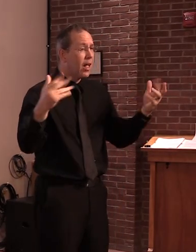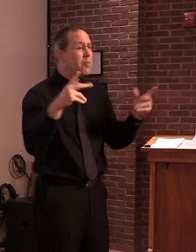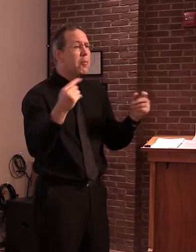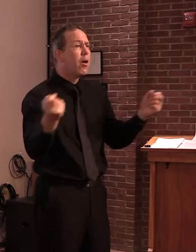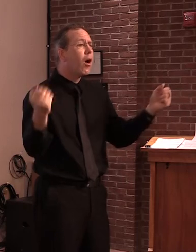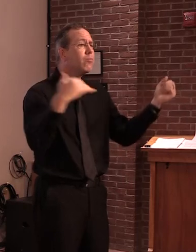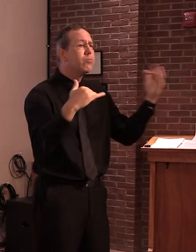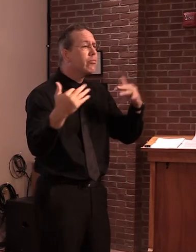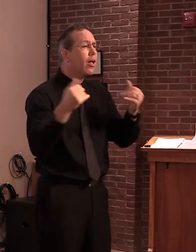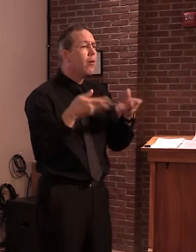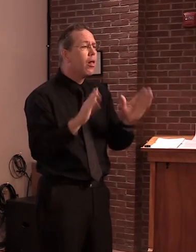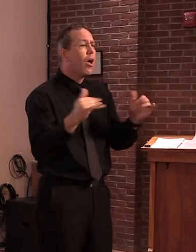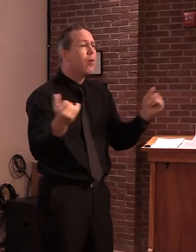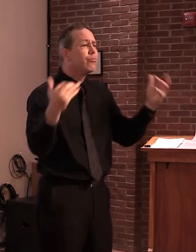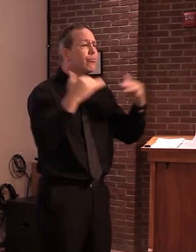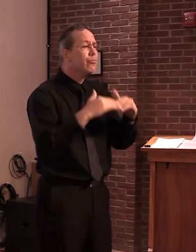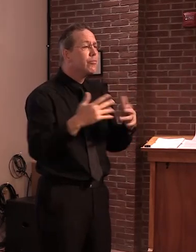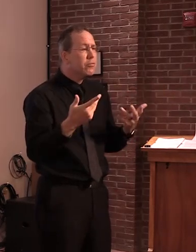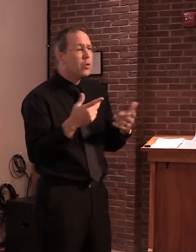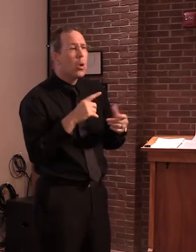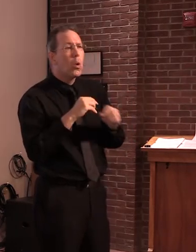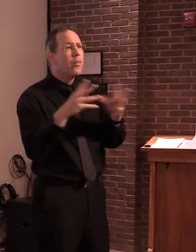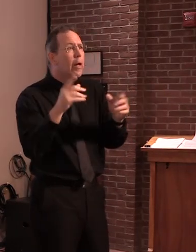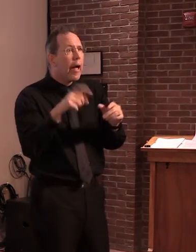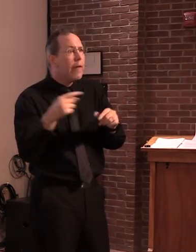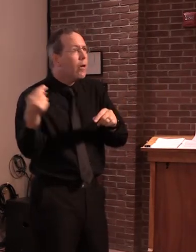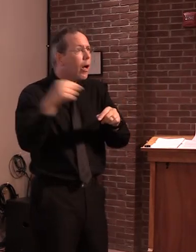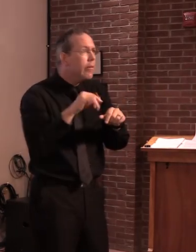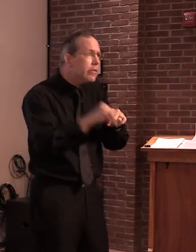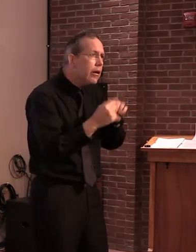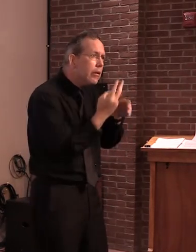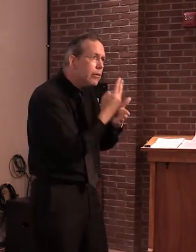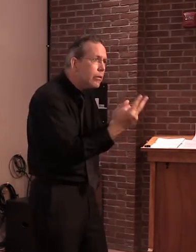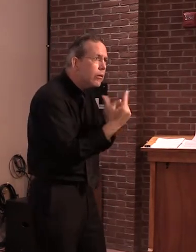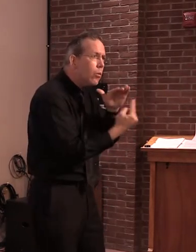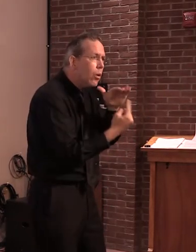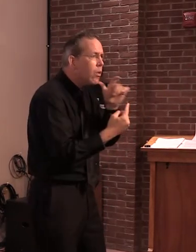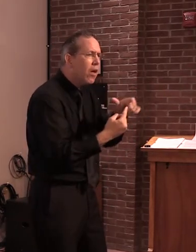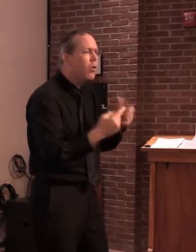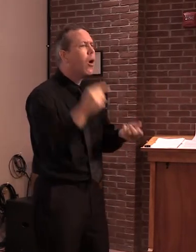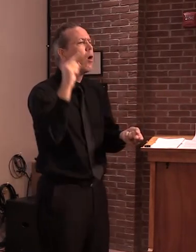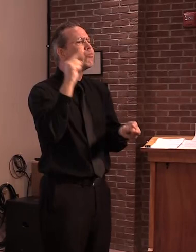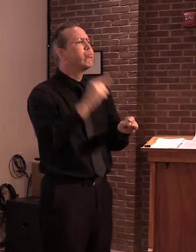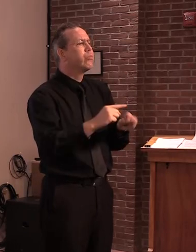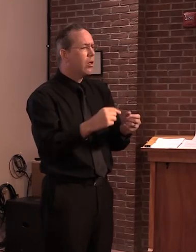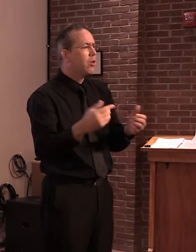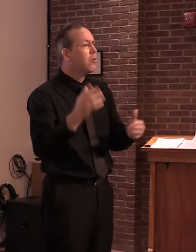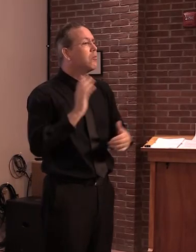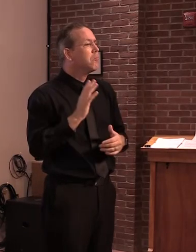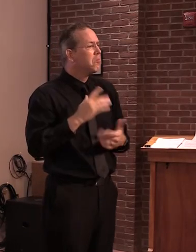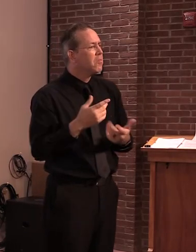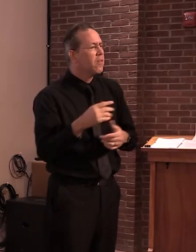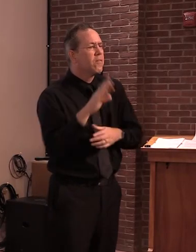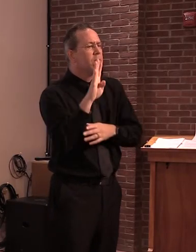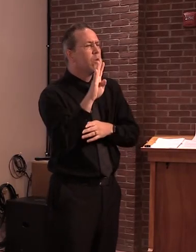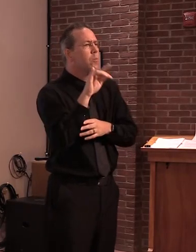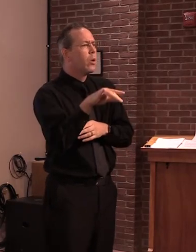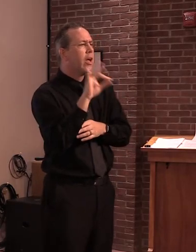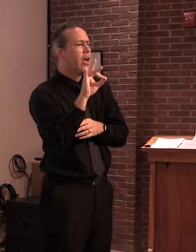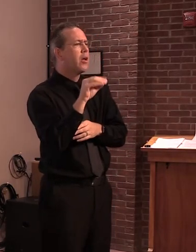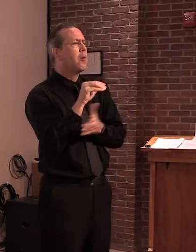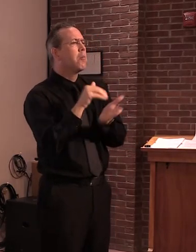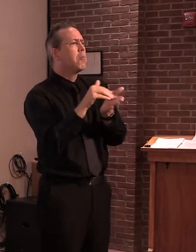enter Vermont for leisure travel without a quarantine, standing today at approximately 4.8 million